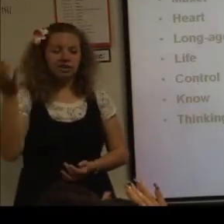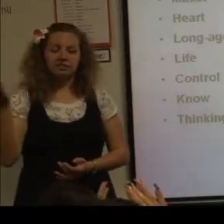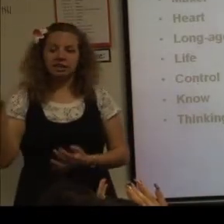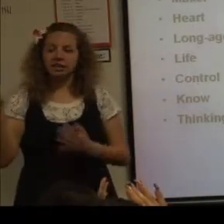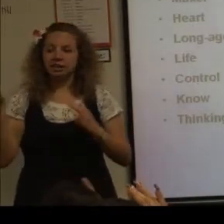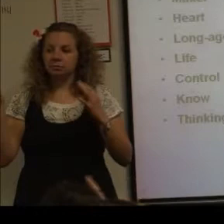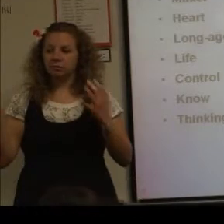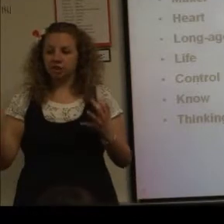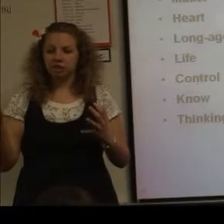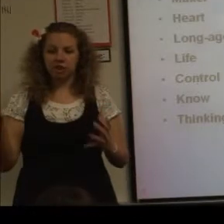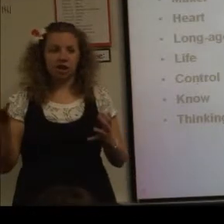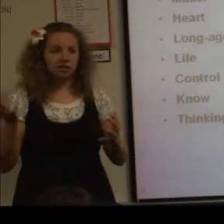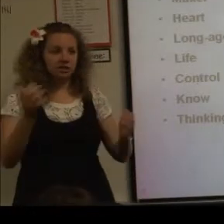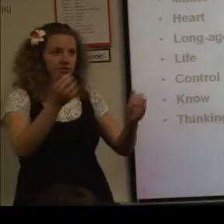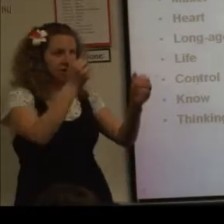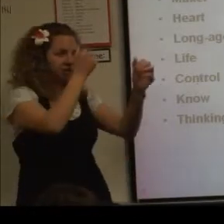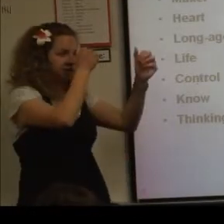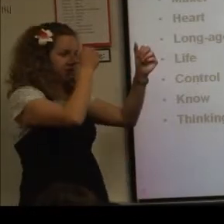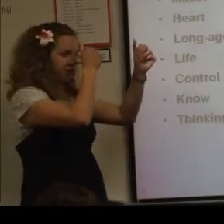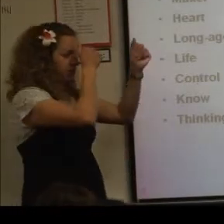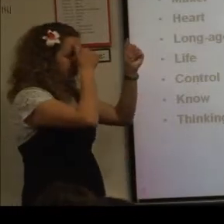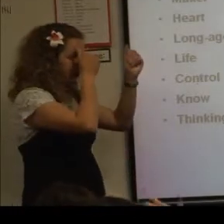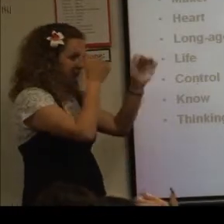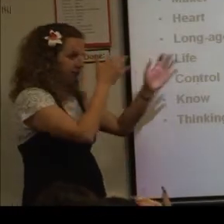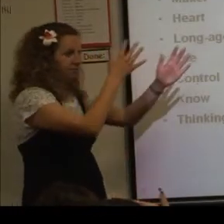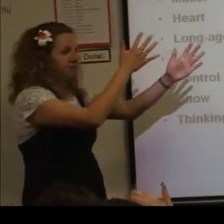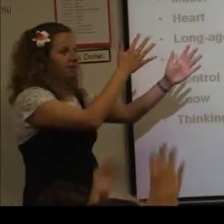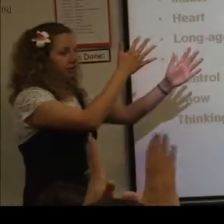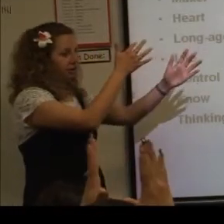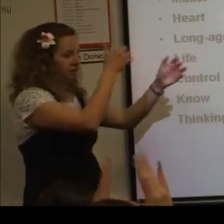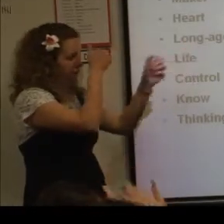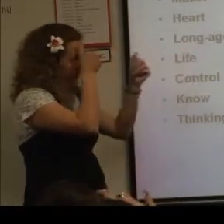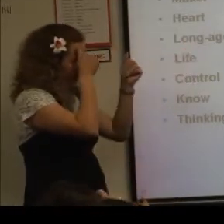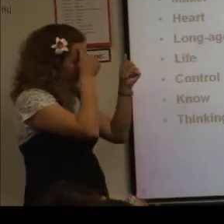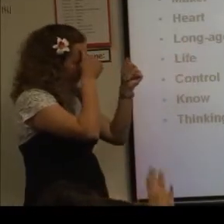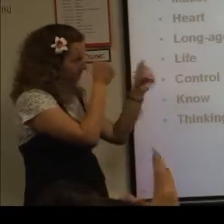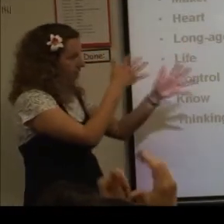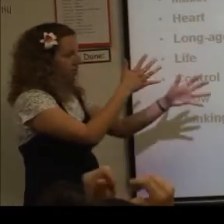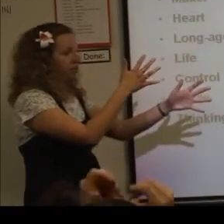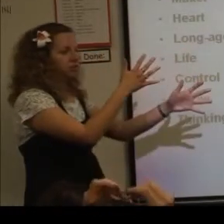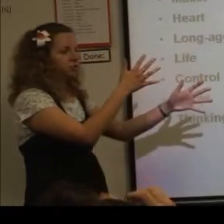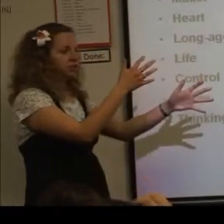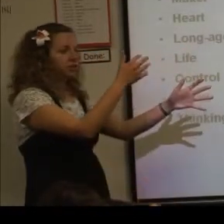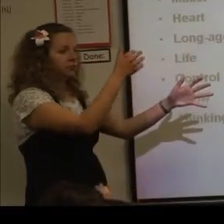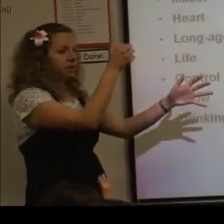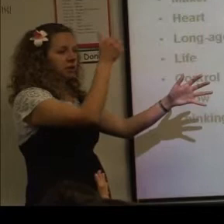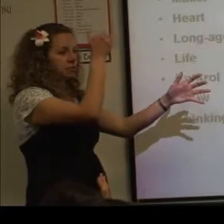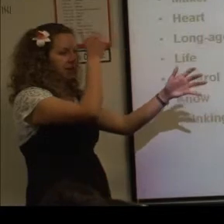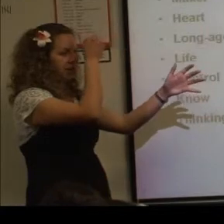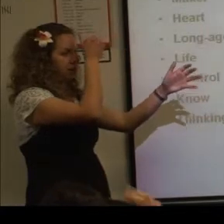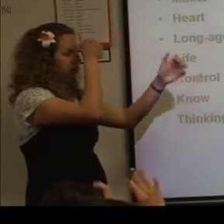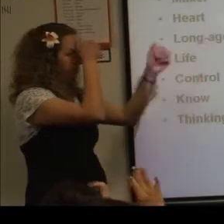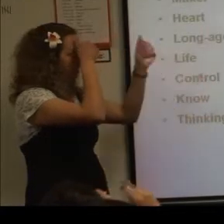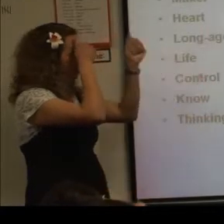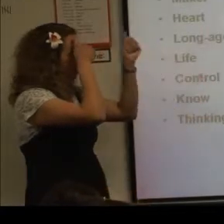I sign and I'm referring to God as father, then I usually go here. Father. Father. So I start with my dominant hand closest here.